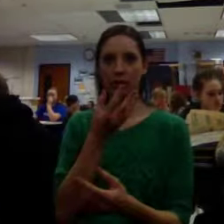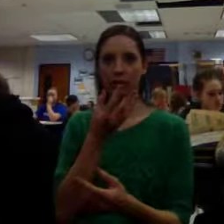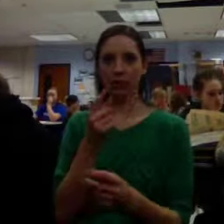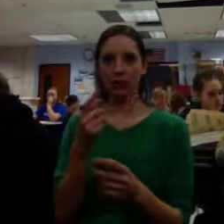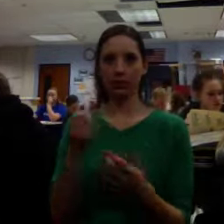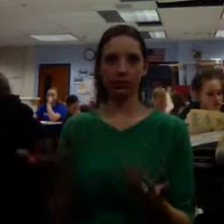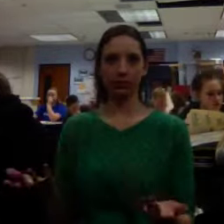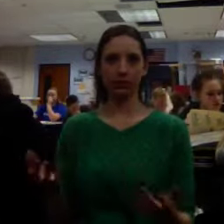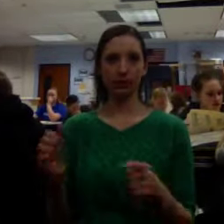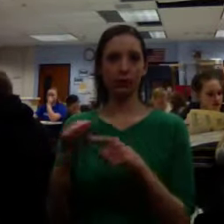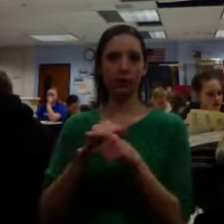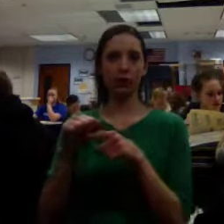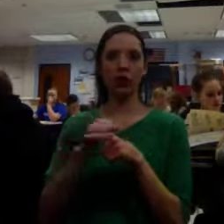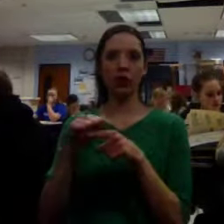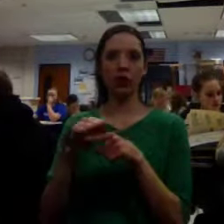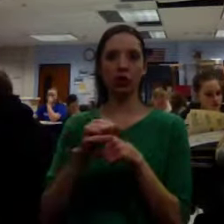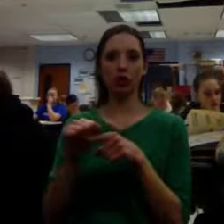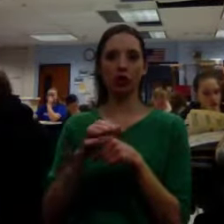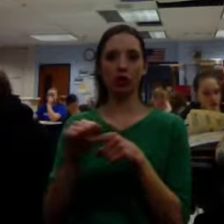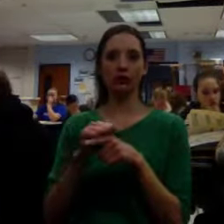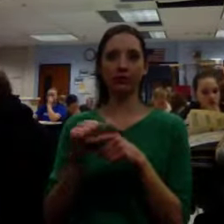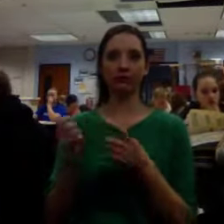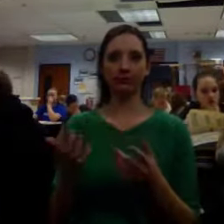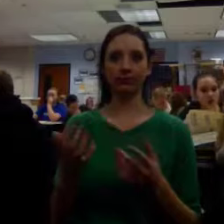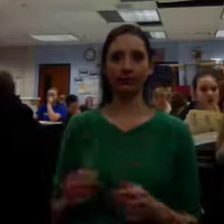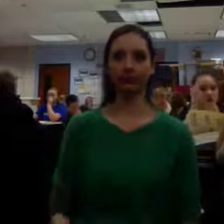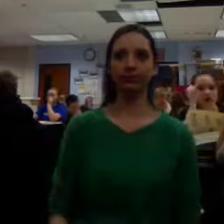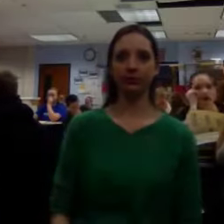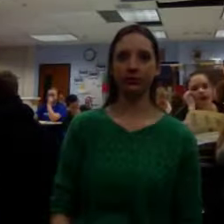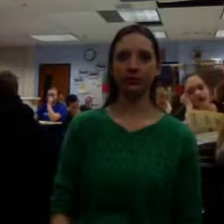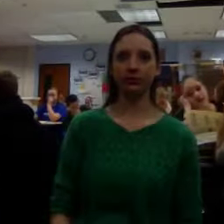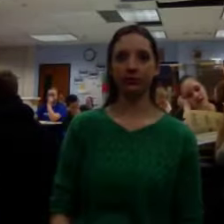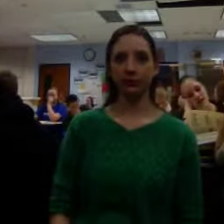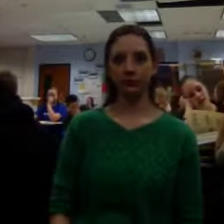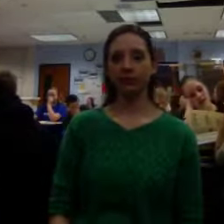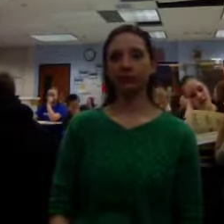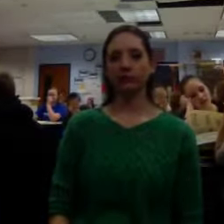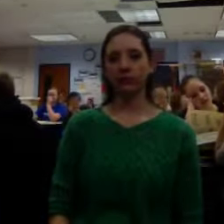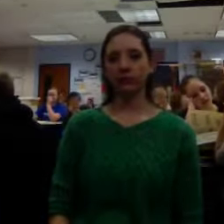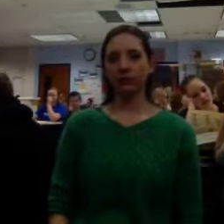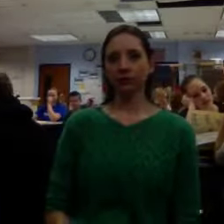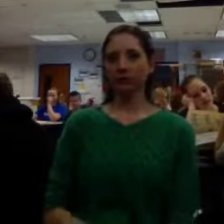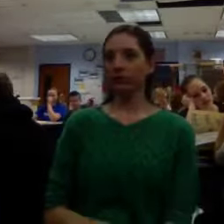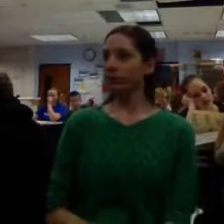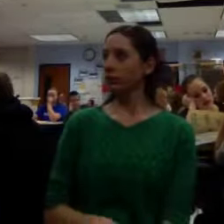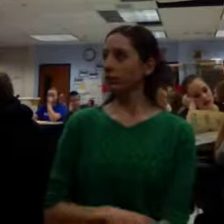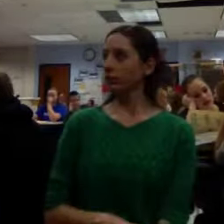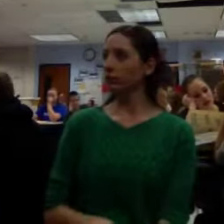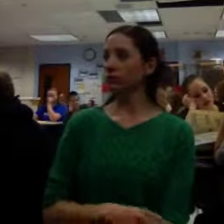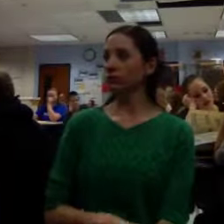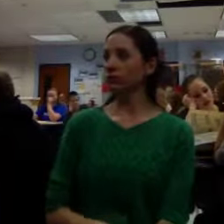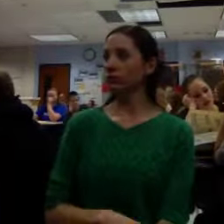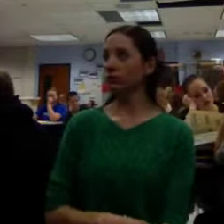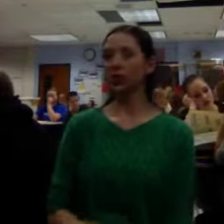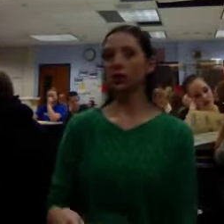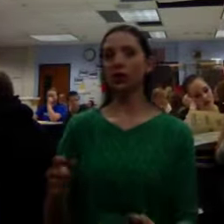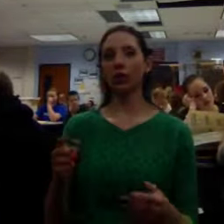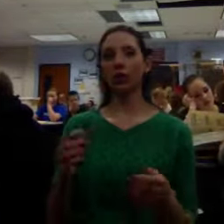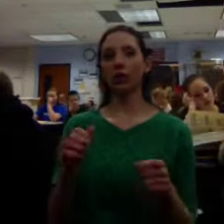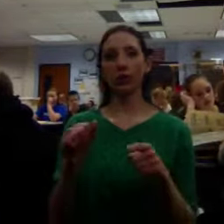All right, and then you also find out just how well you know your stories and just how well you know your songs when you can